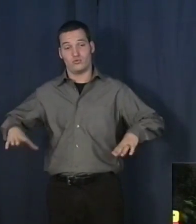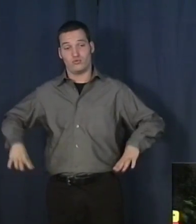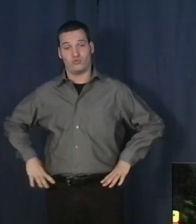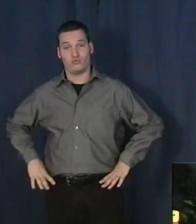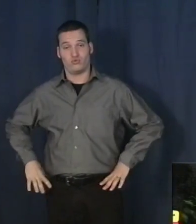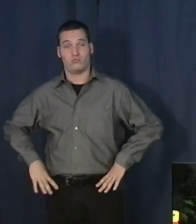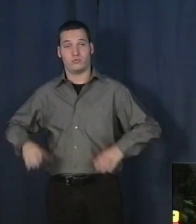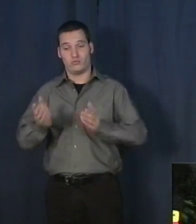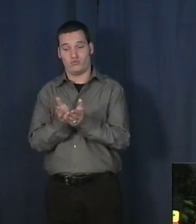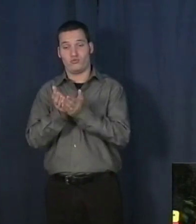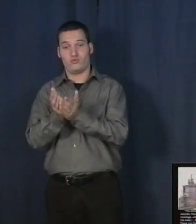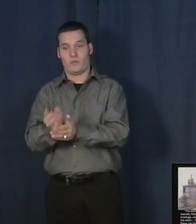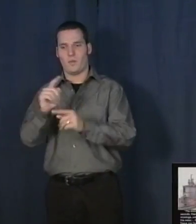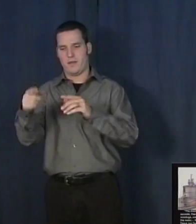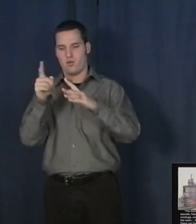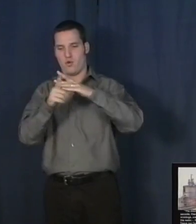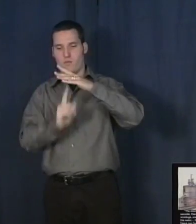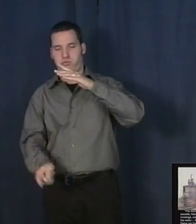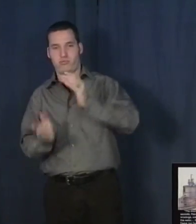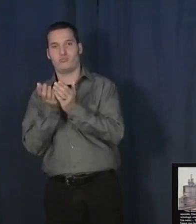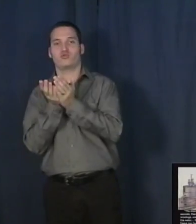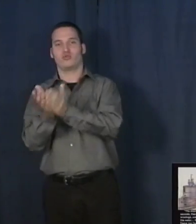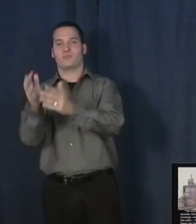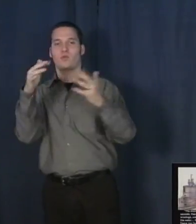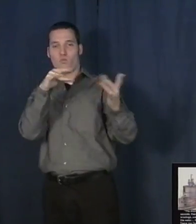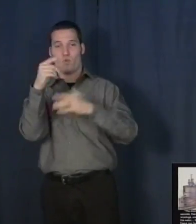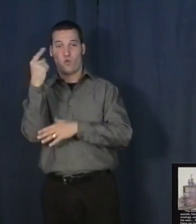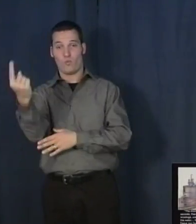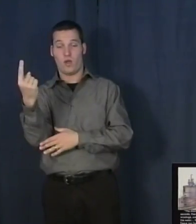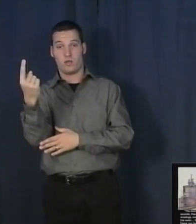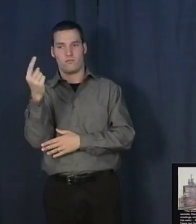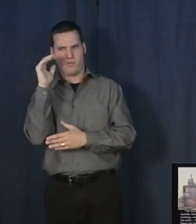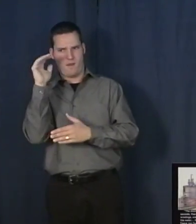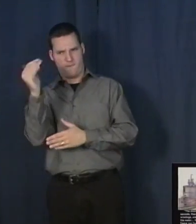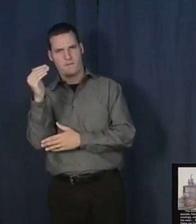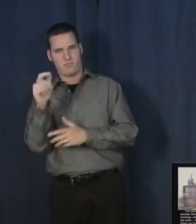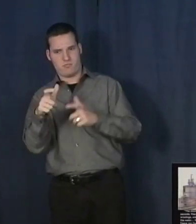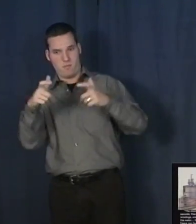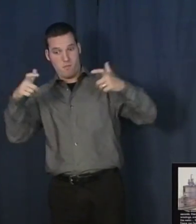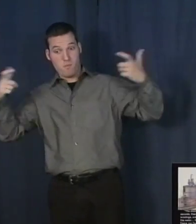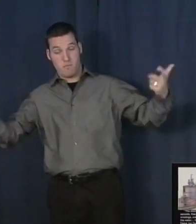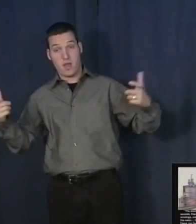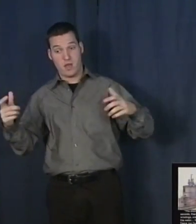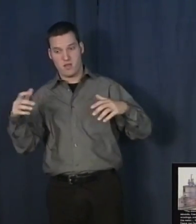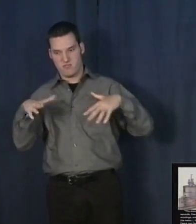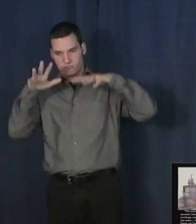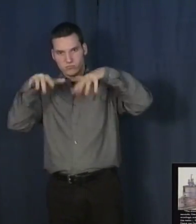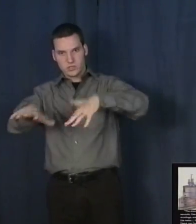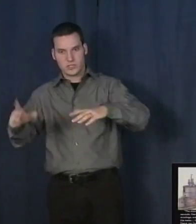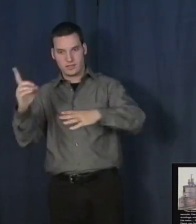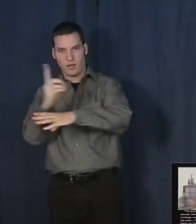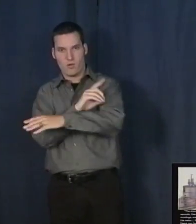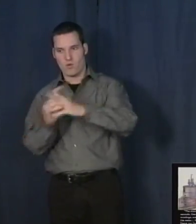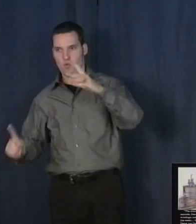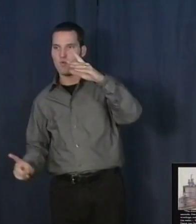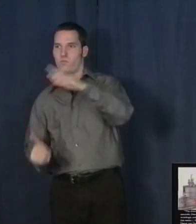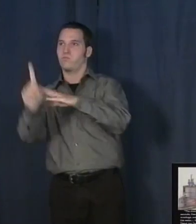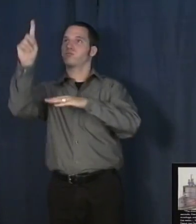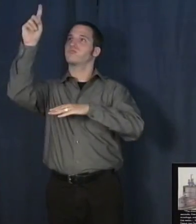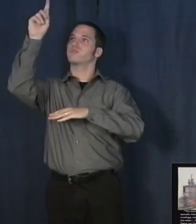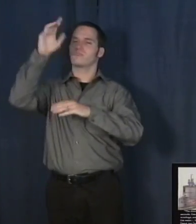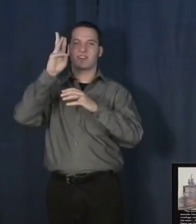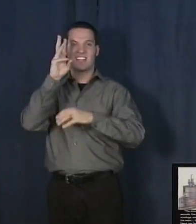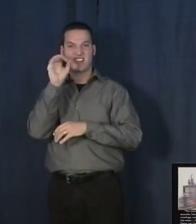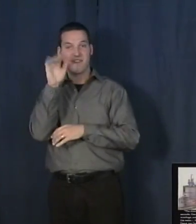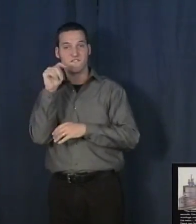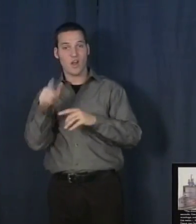One German submarine commander said that when they sank a British ship during World War I, what appeared to be a giant sea monster came flying up out of the water,